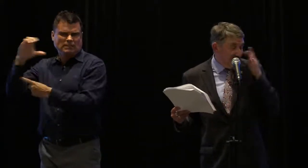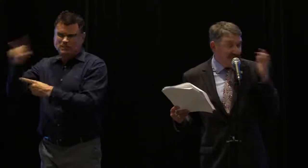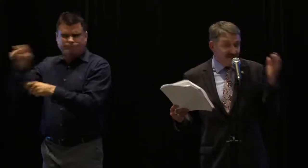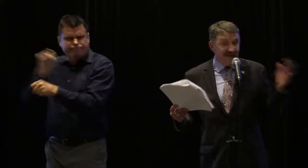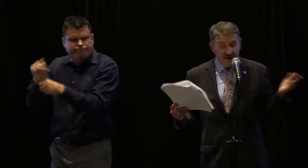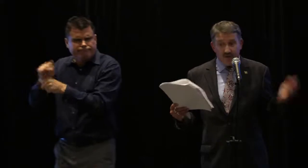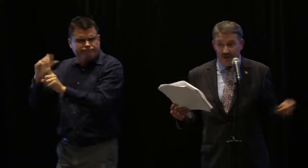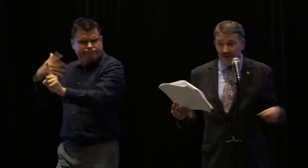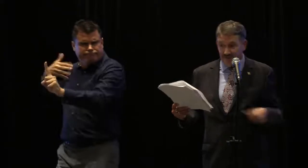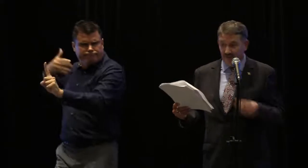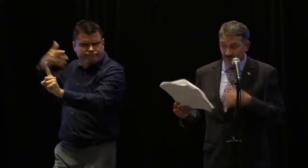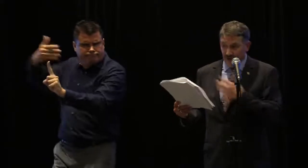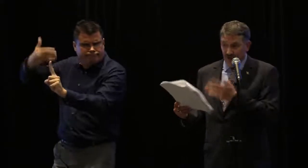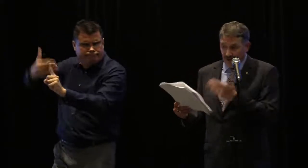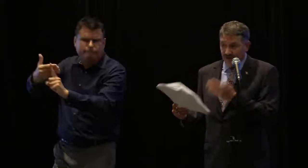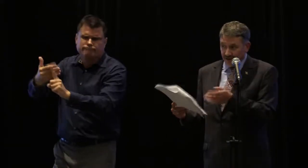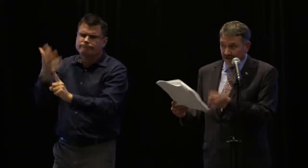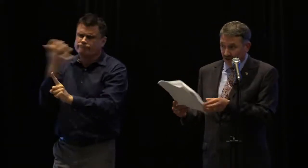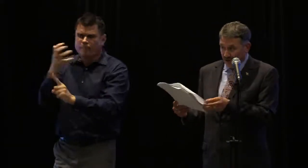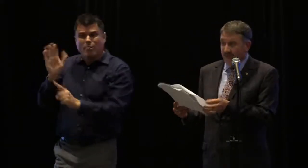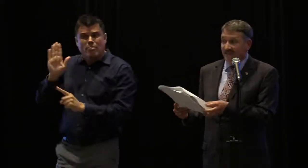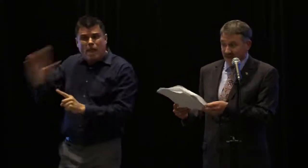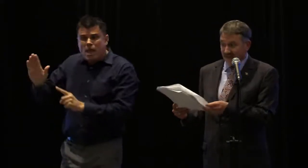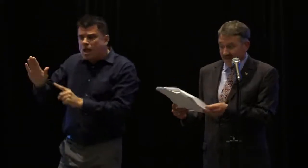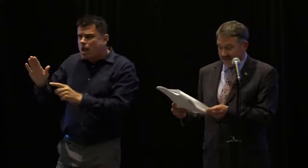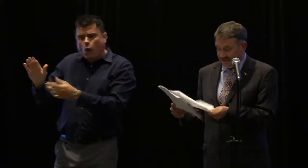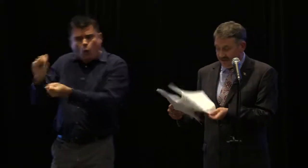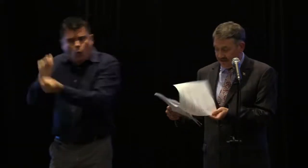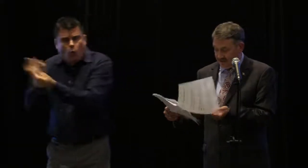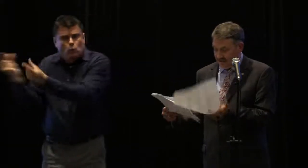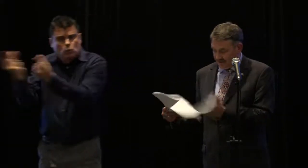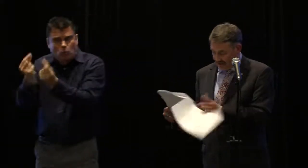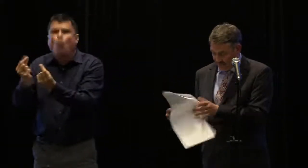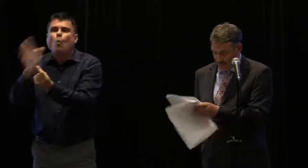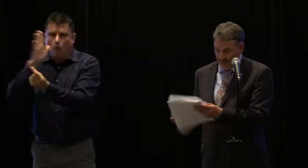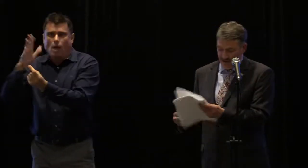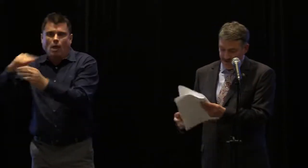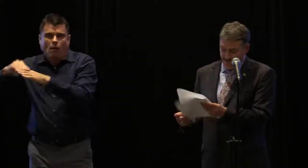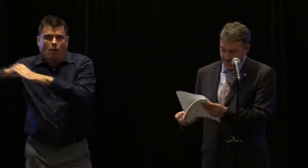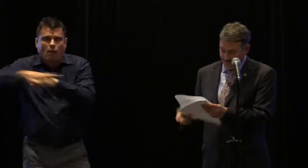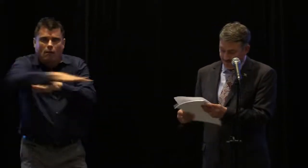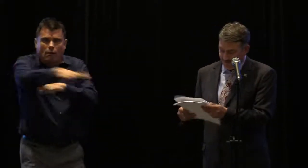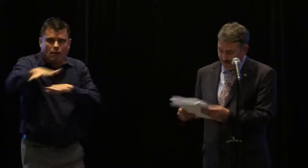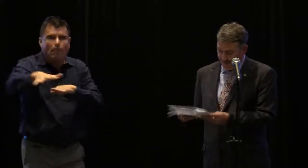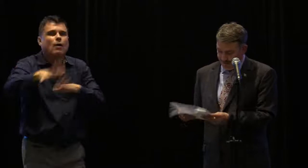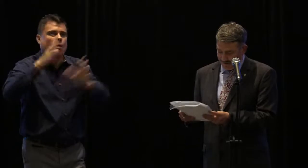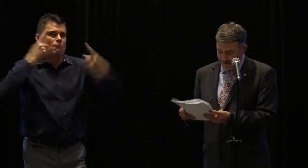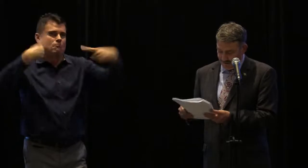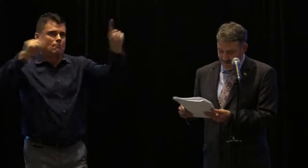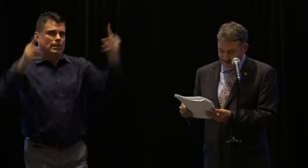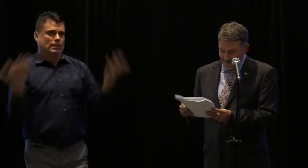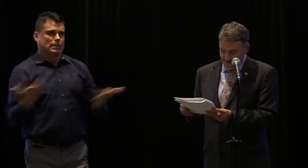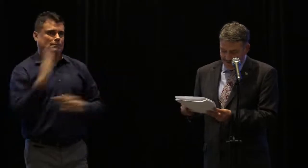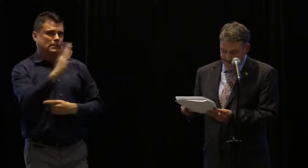We know that it's their work that will underscore the success of what we do.